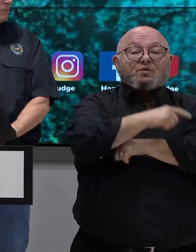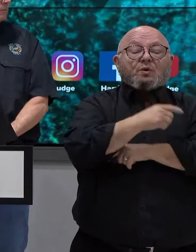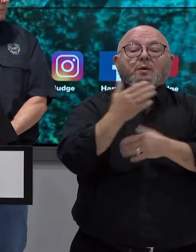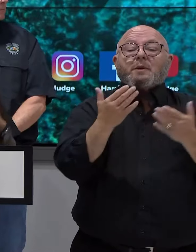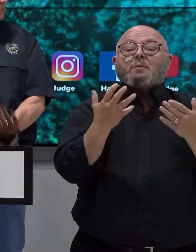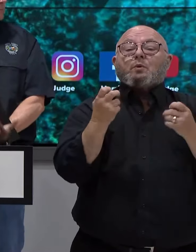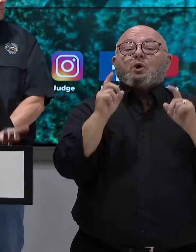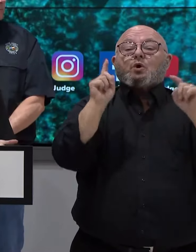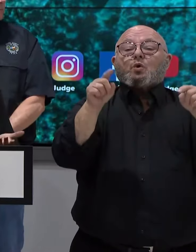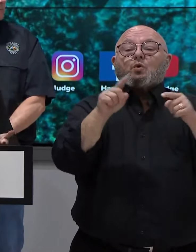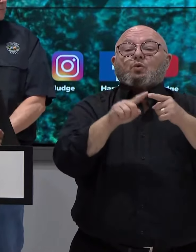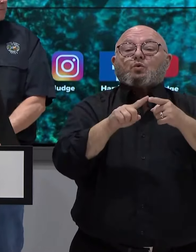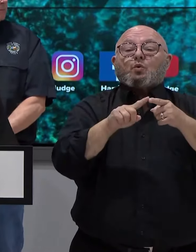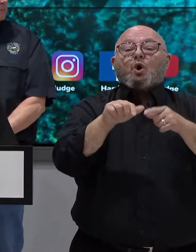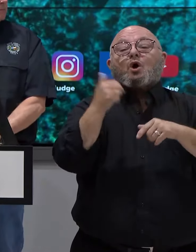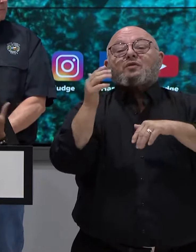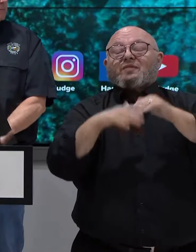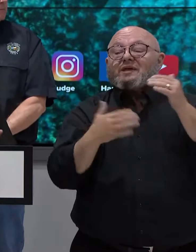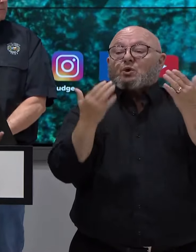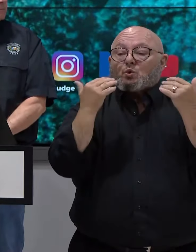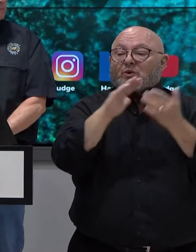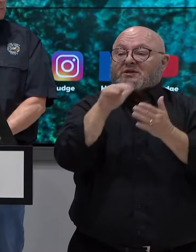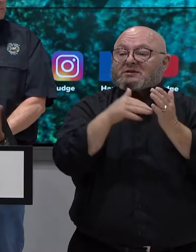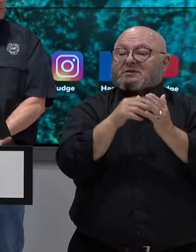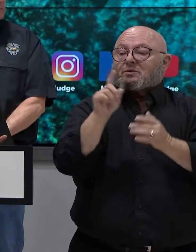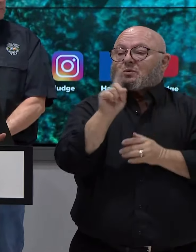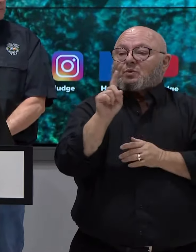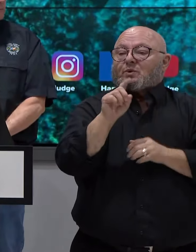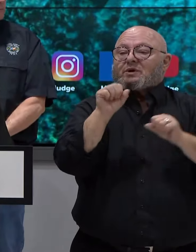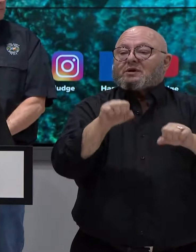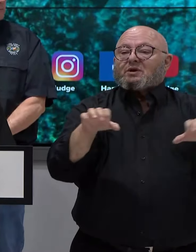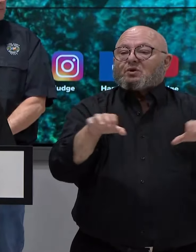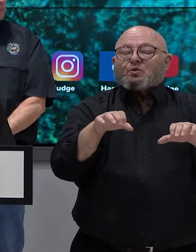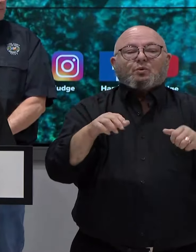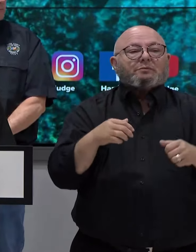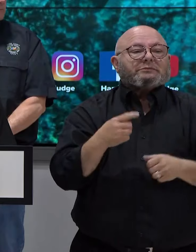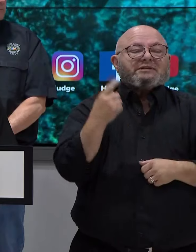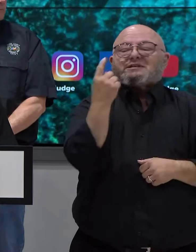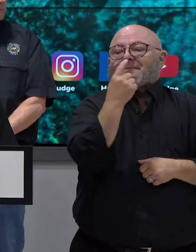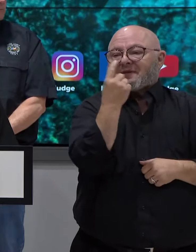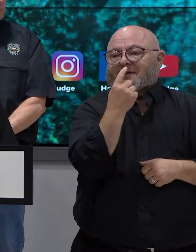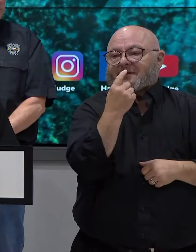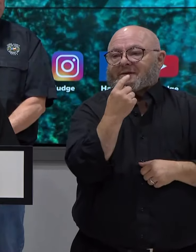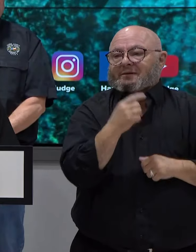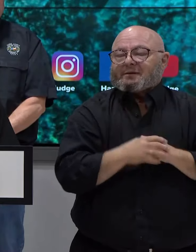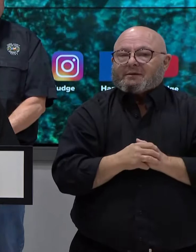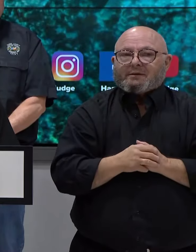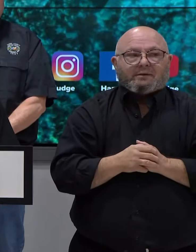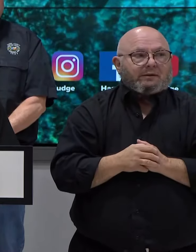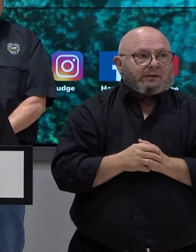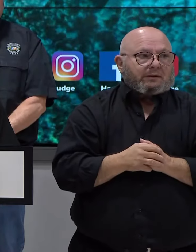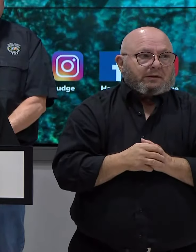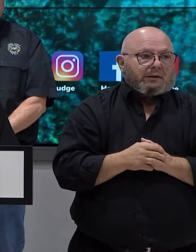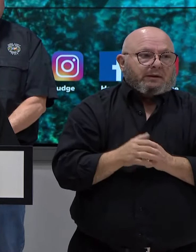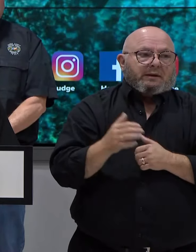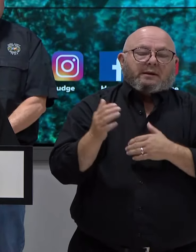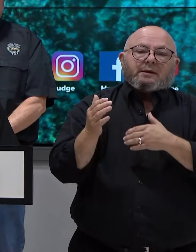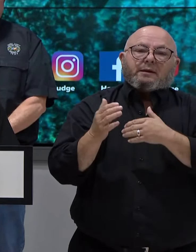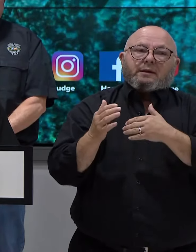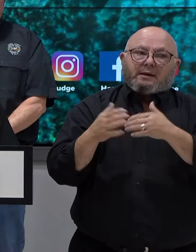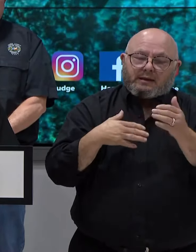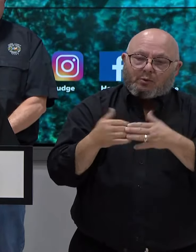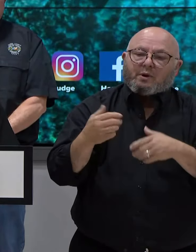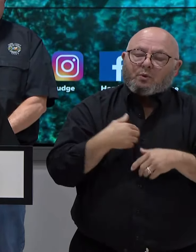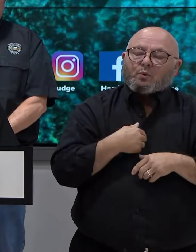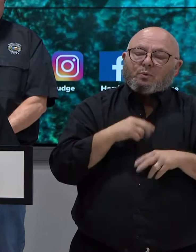to besides cooling centers, where they may be able to do an activity or whatever. So anyway, we'll